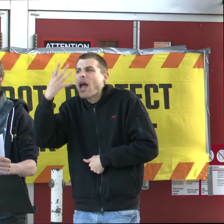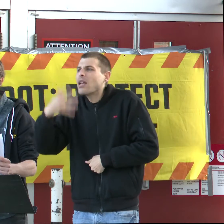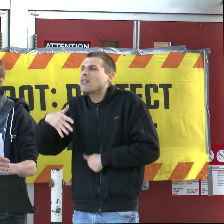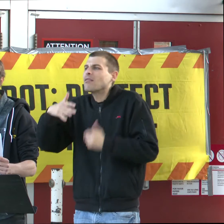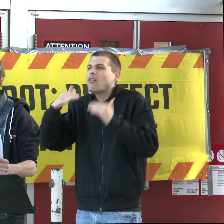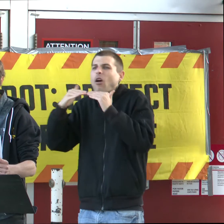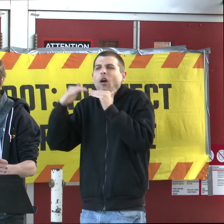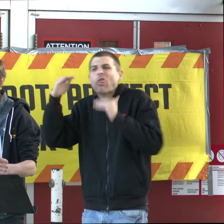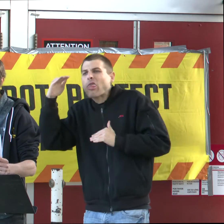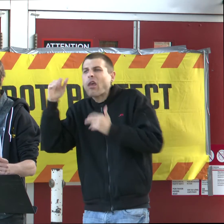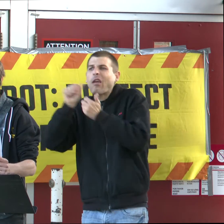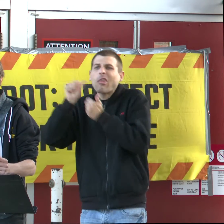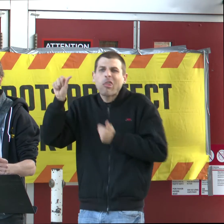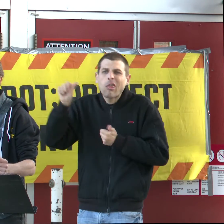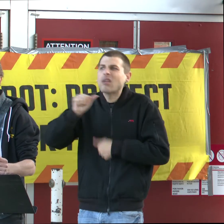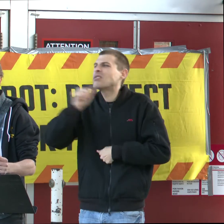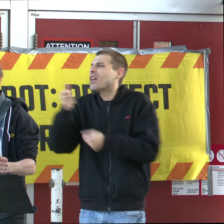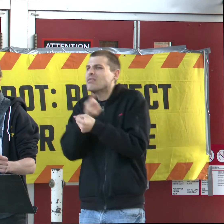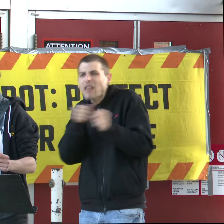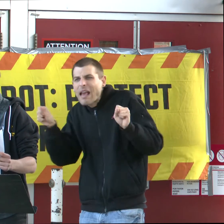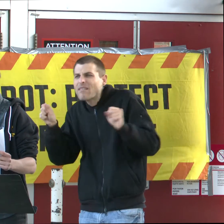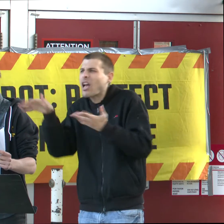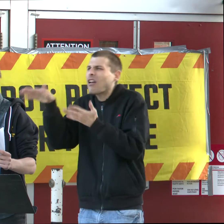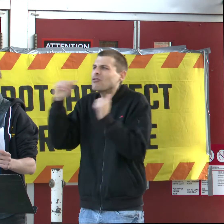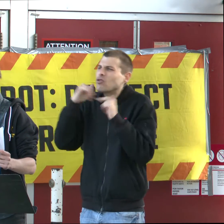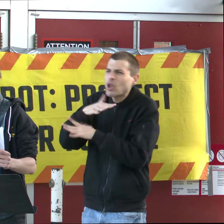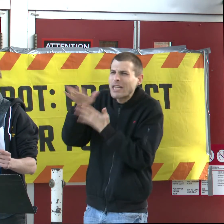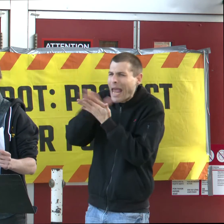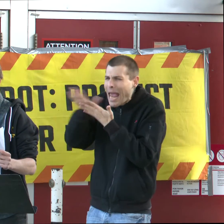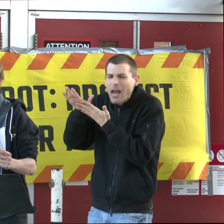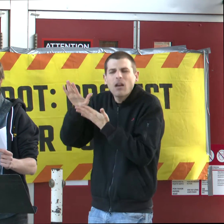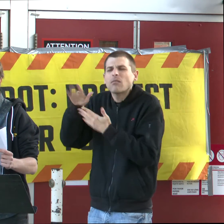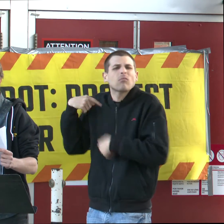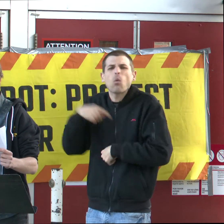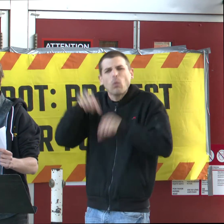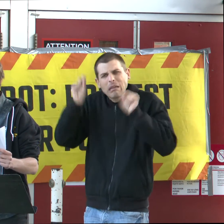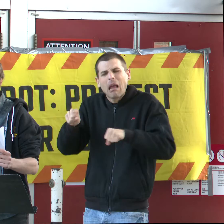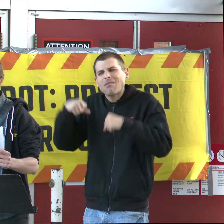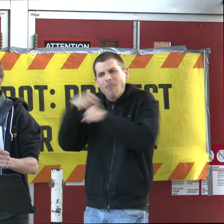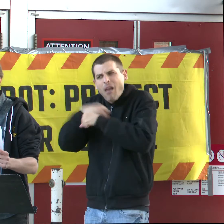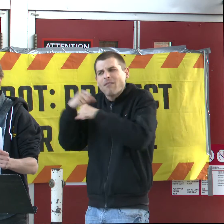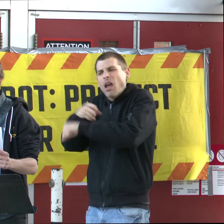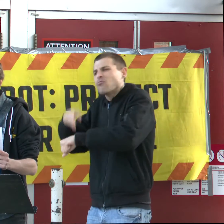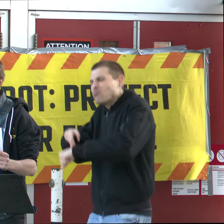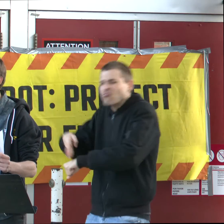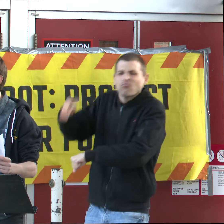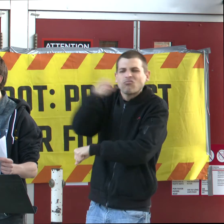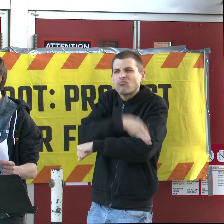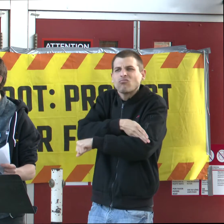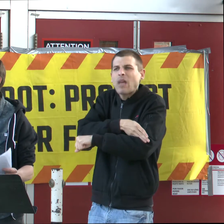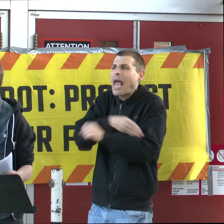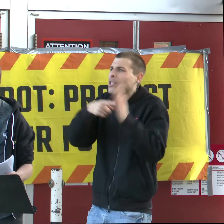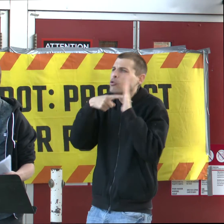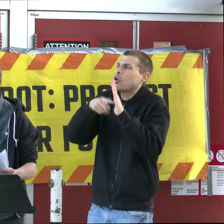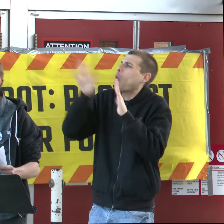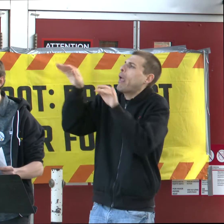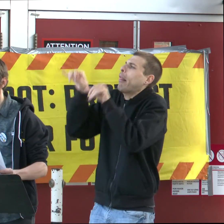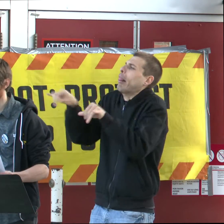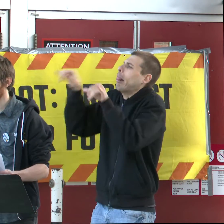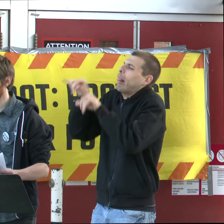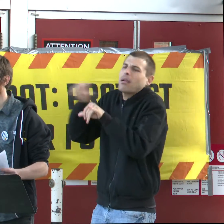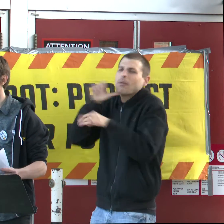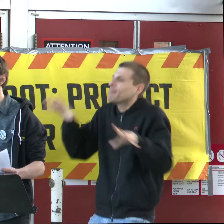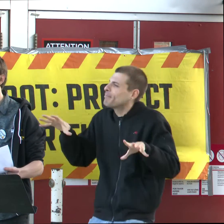for safer streets, for cleaner air, for a healthier planet, and it's against about what's worst of our community, the status quo governments,